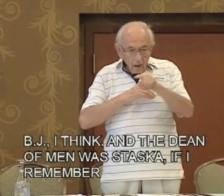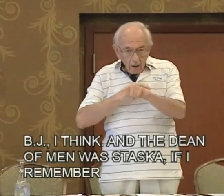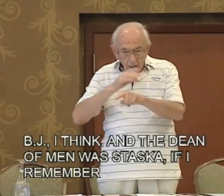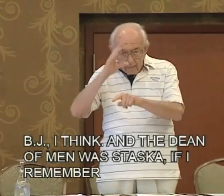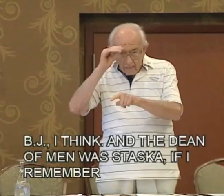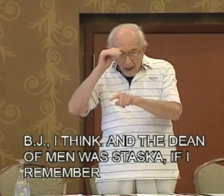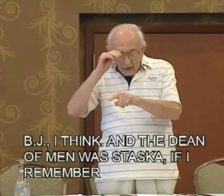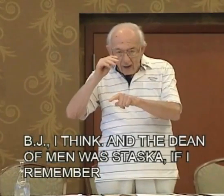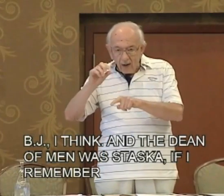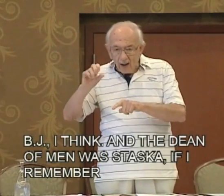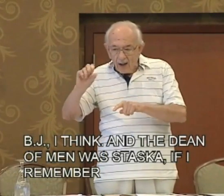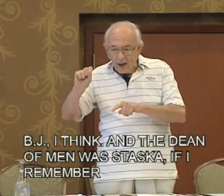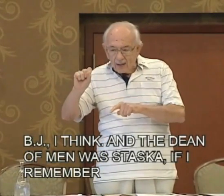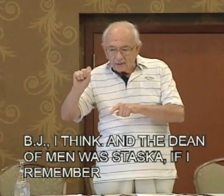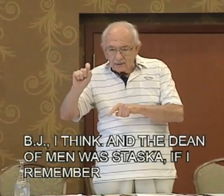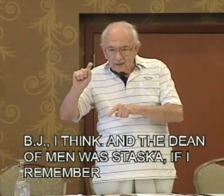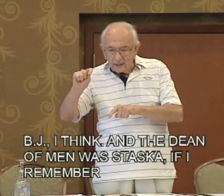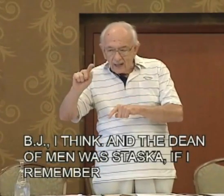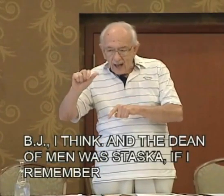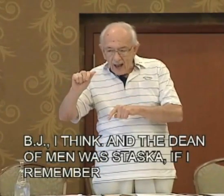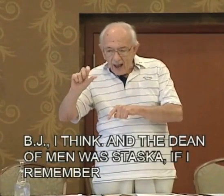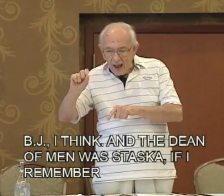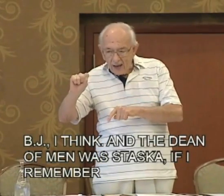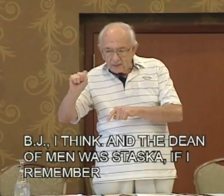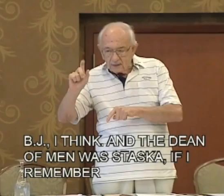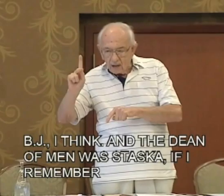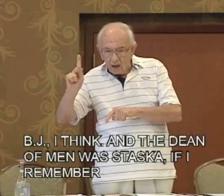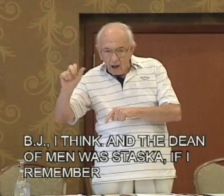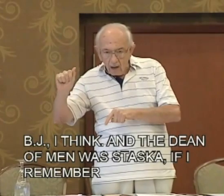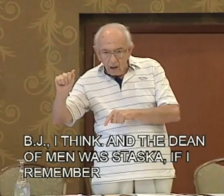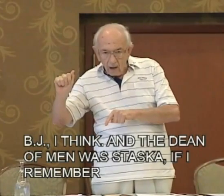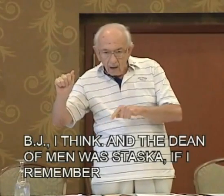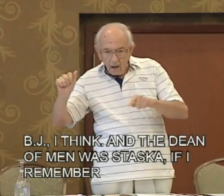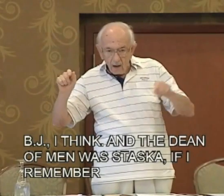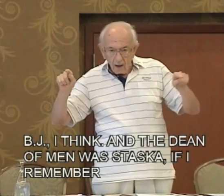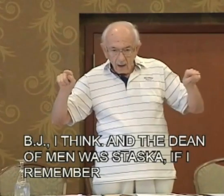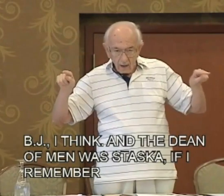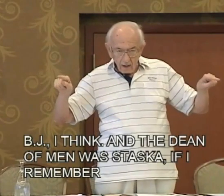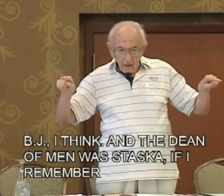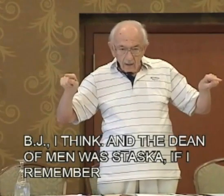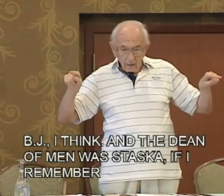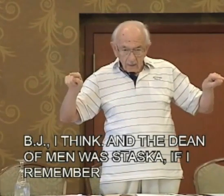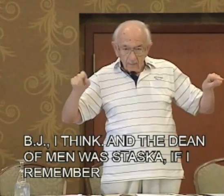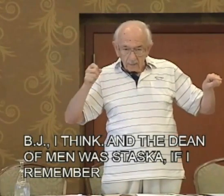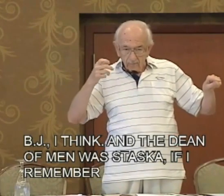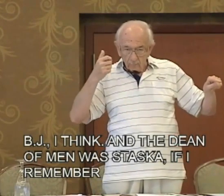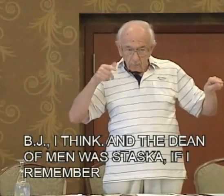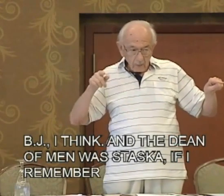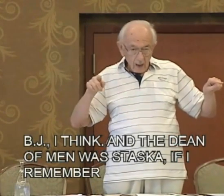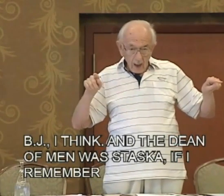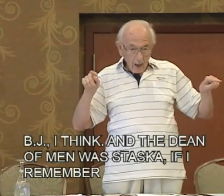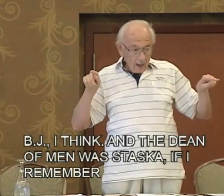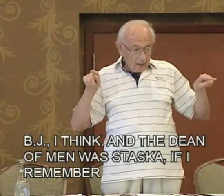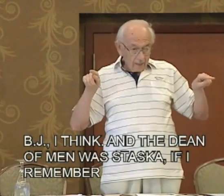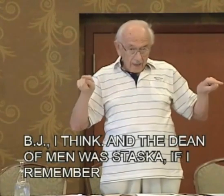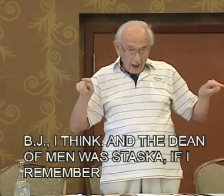and the dean of men was Staska if I remember right